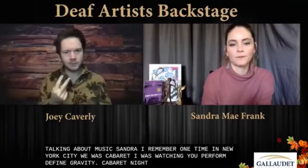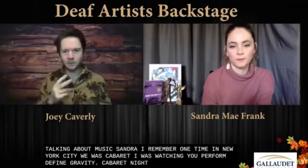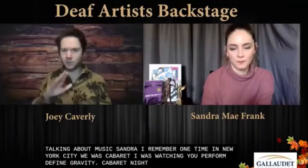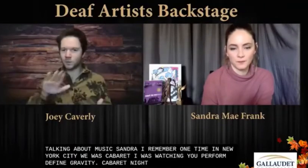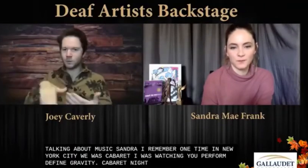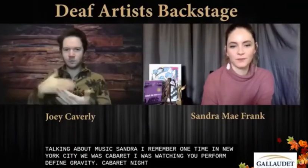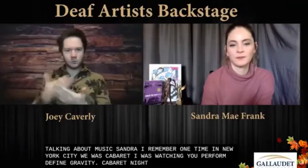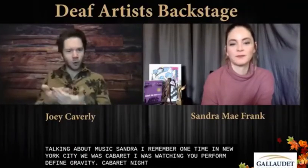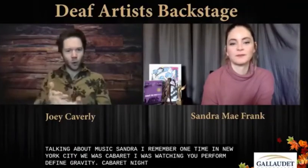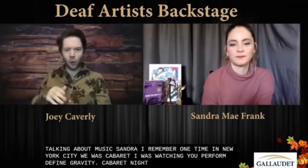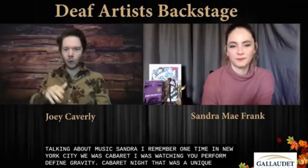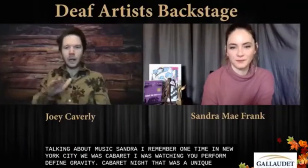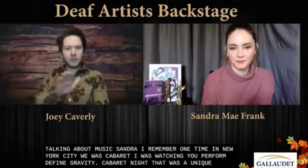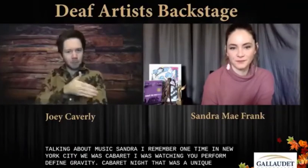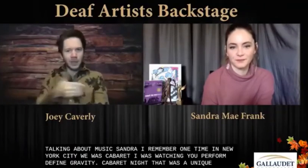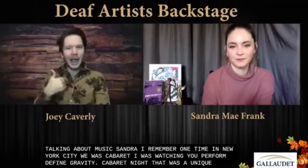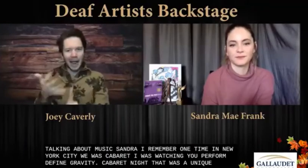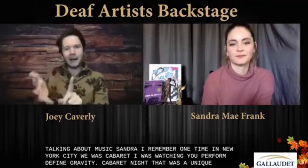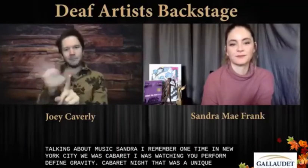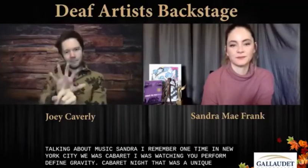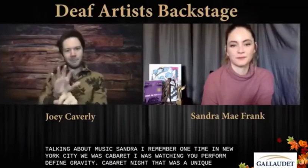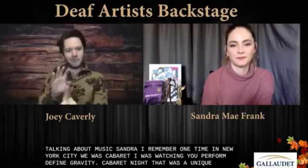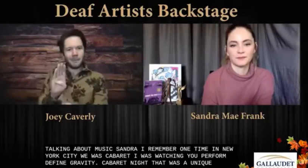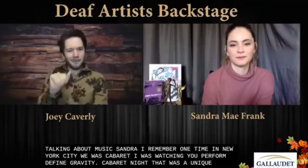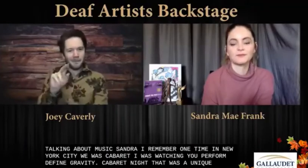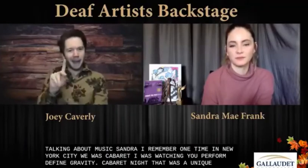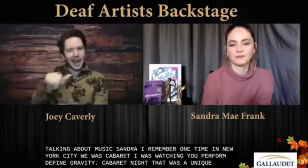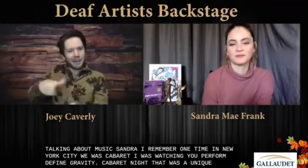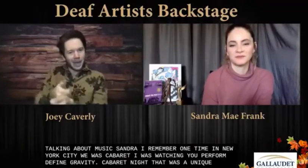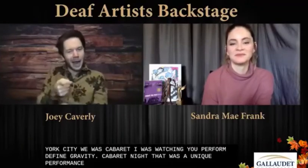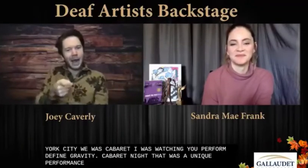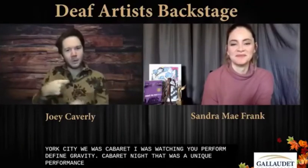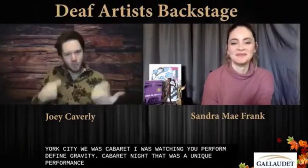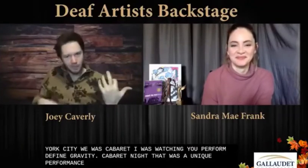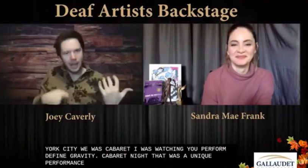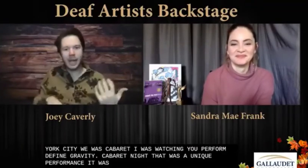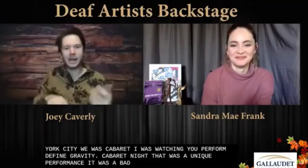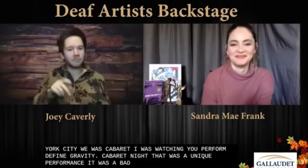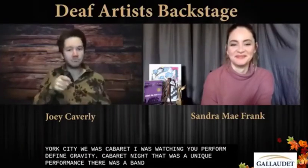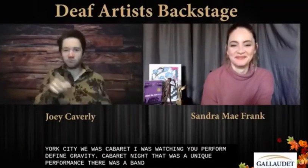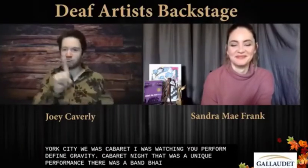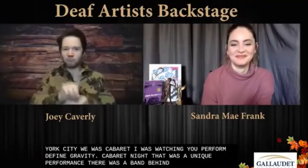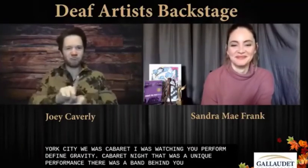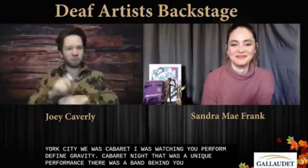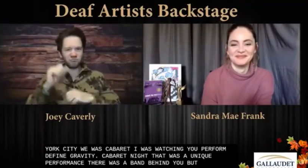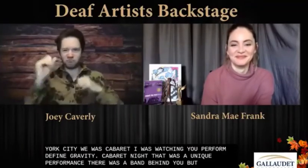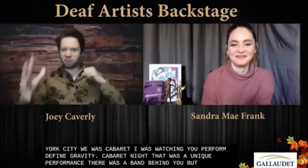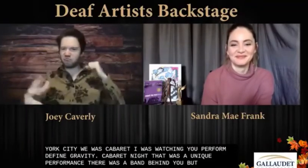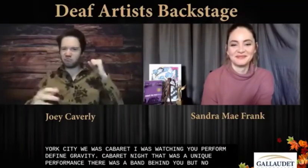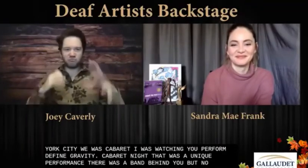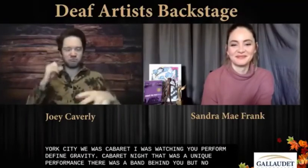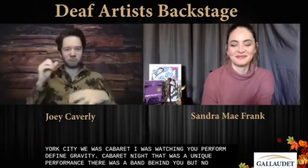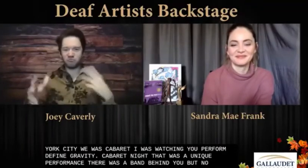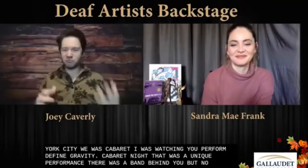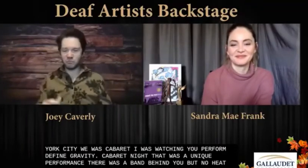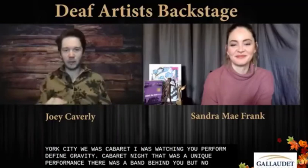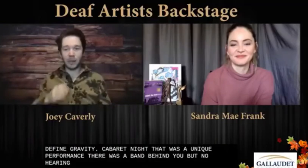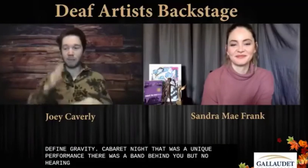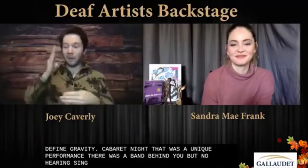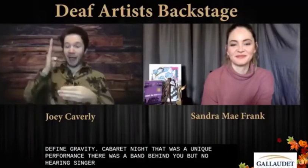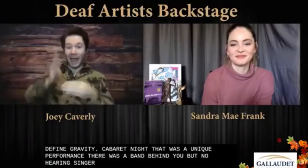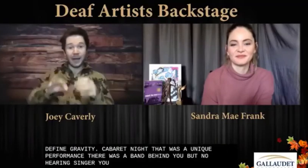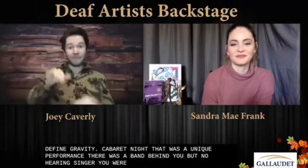howard that was a unique uh performance there was a band behind you but no hearing